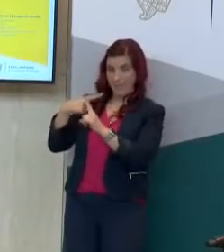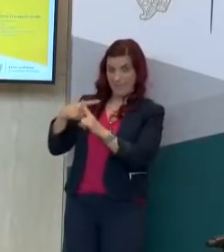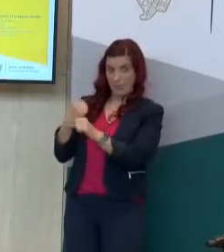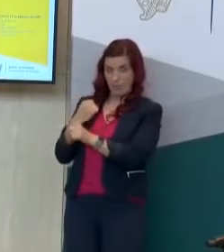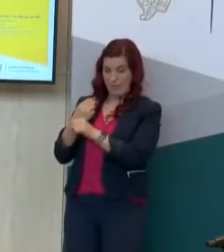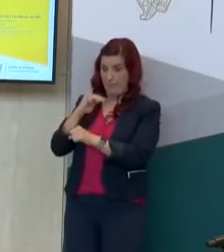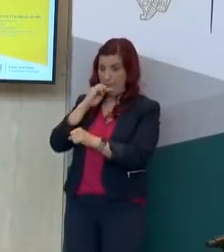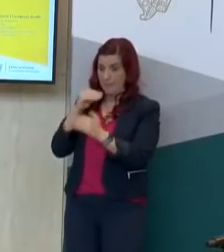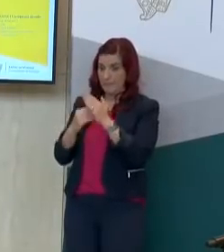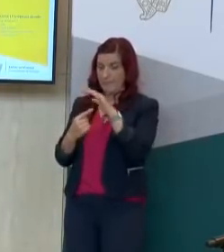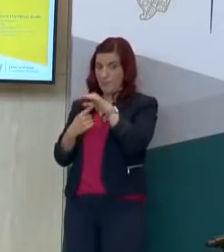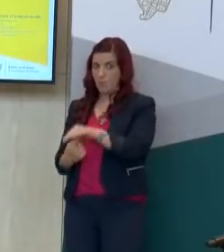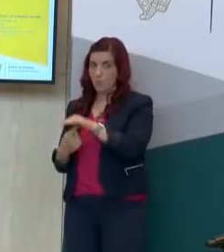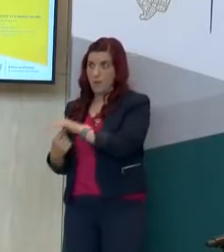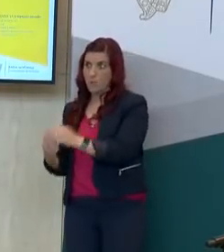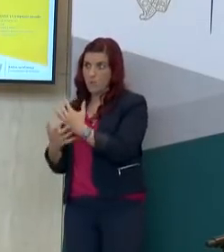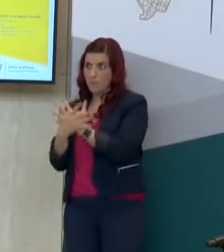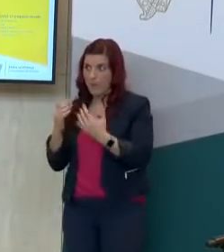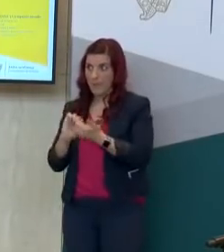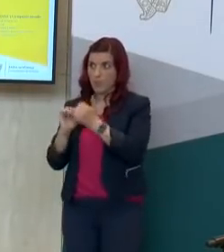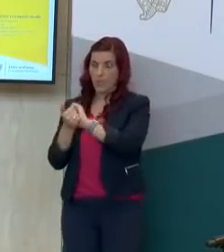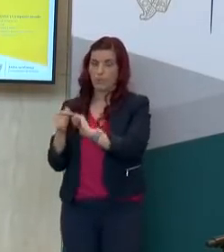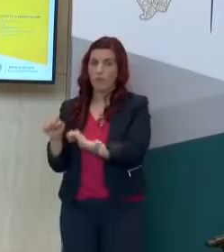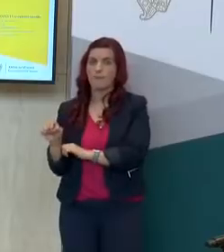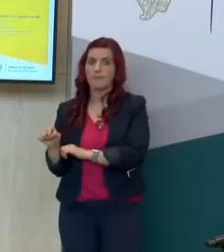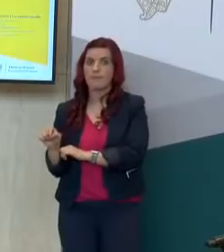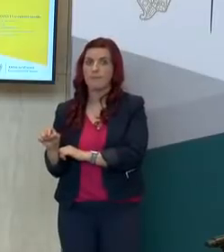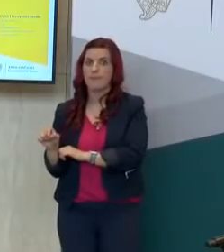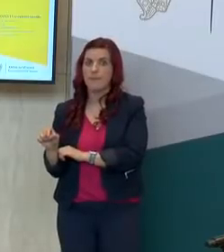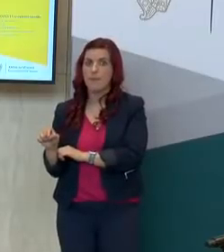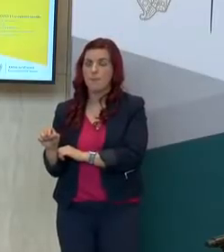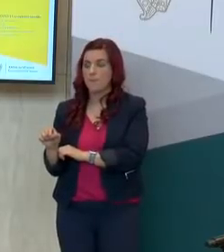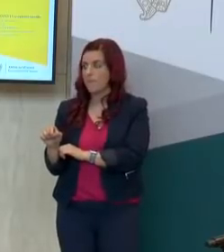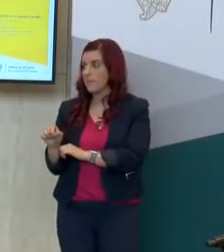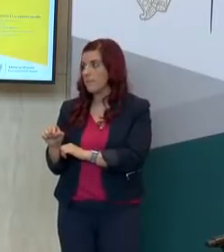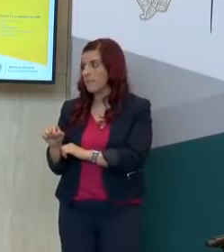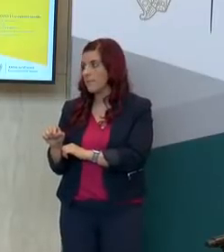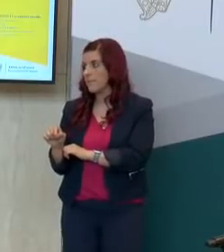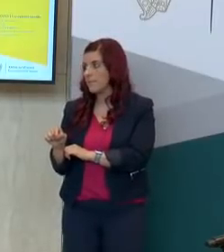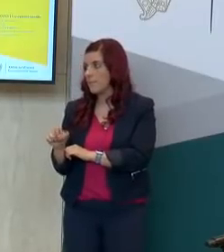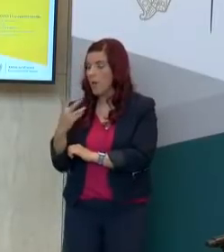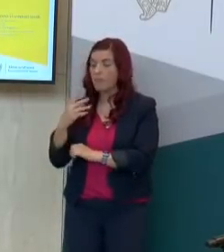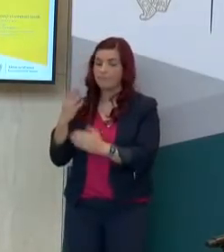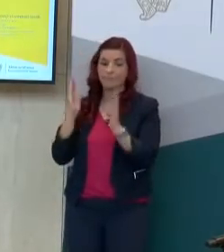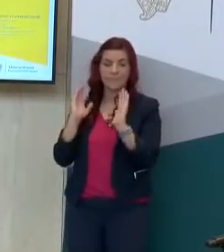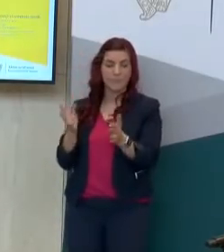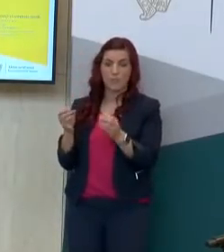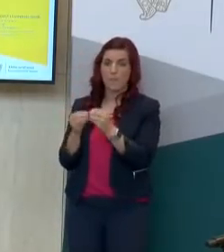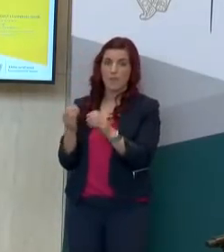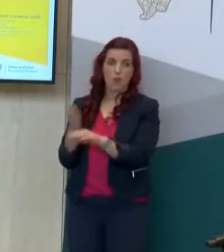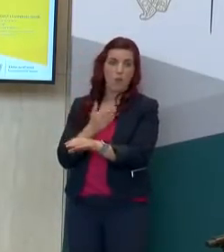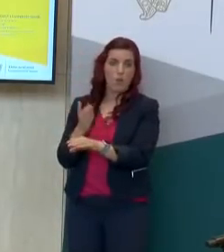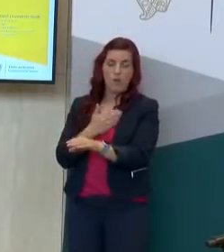So it is a remarkable achievement due to the efforts of everybody in this country. But as has been said earlier,